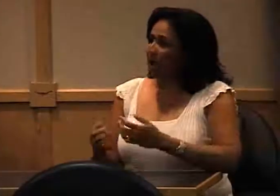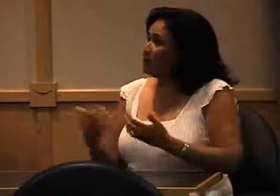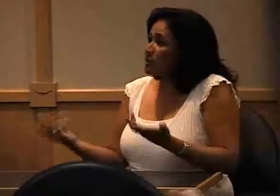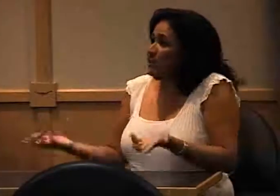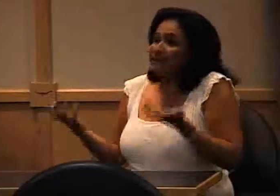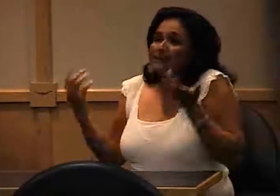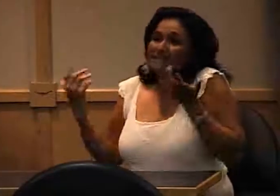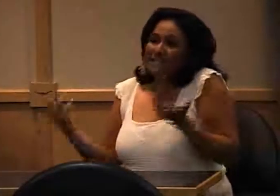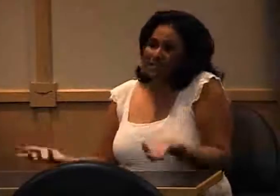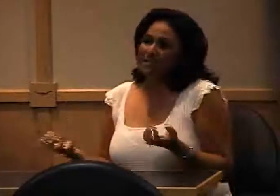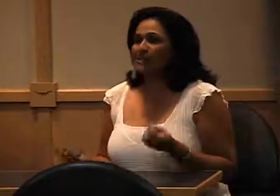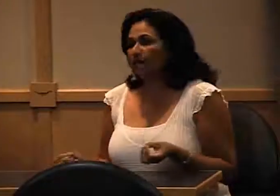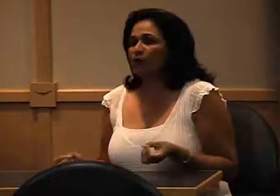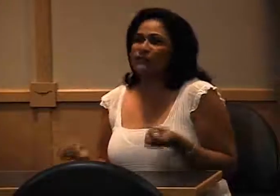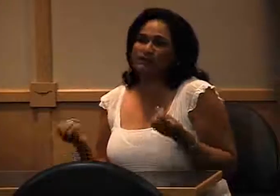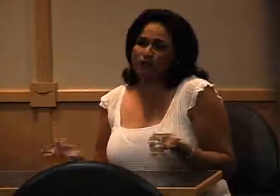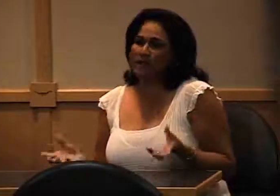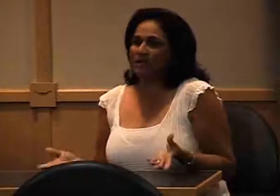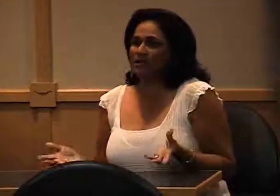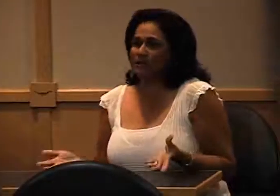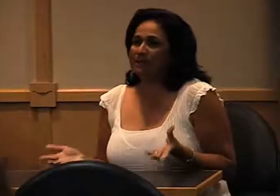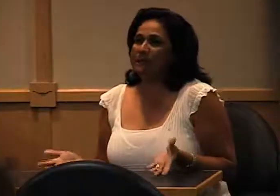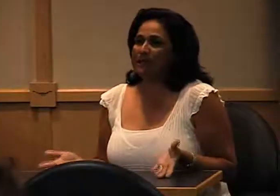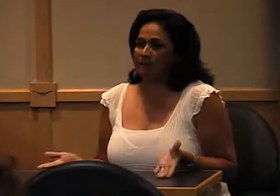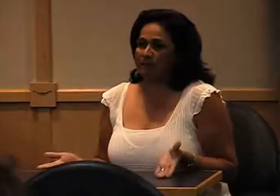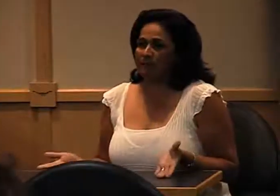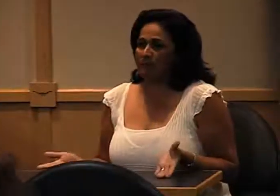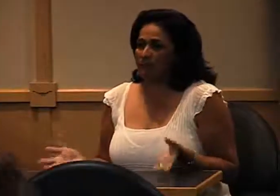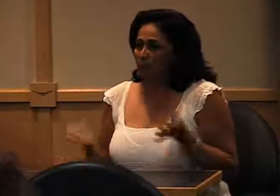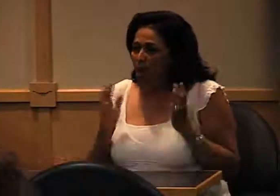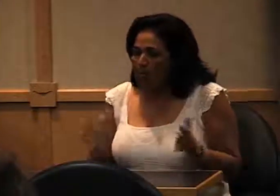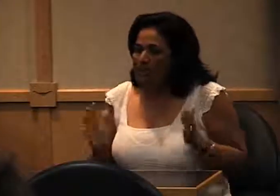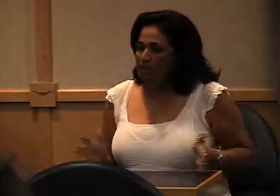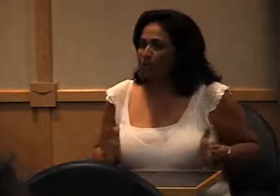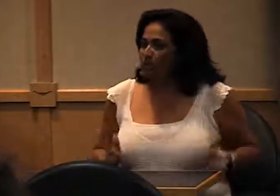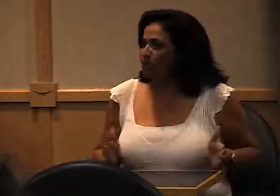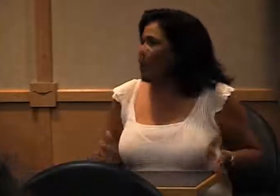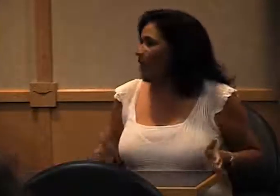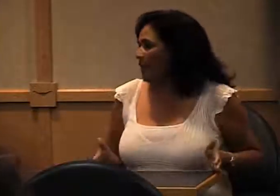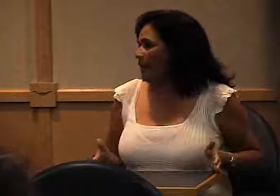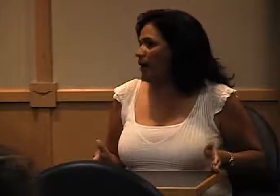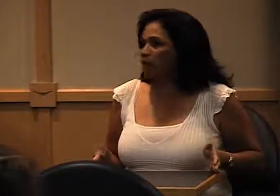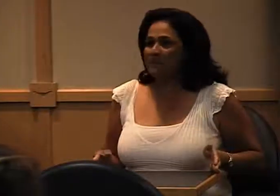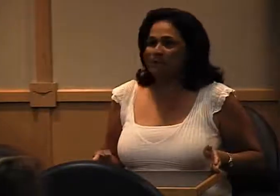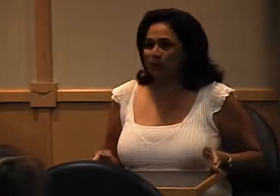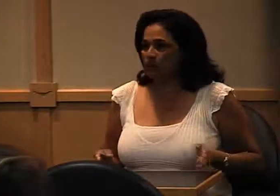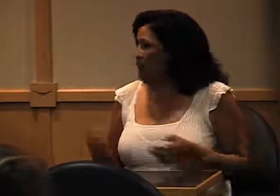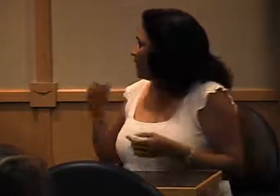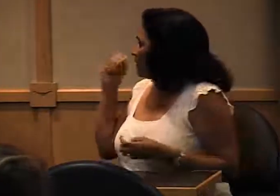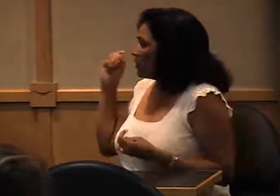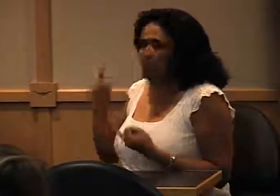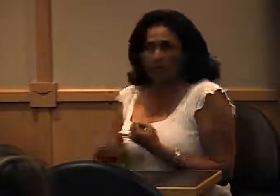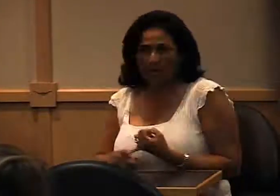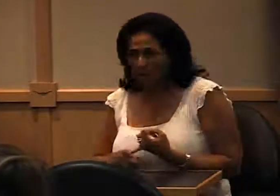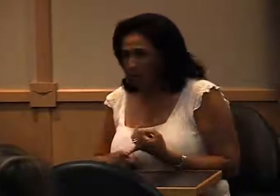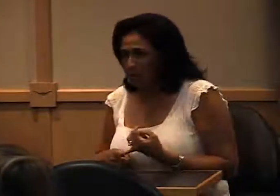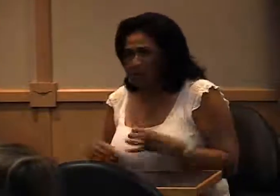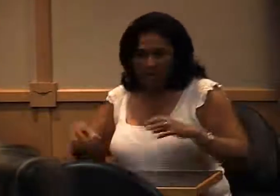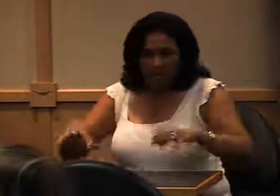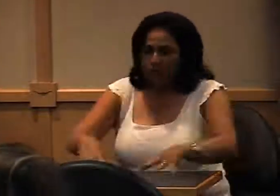just even the teaching styles have changed since back then. All my teachers are required now to make sure that you work in groups, that you